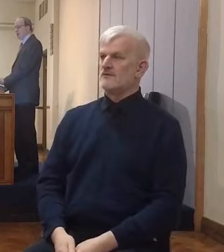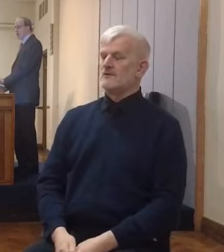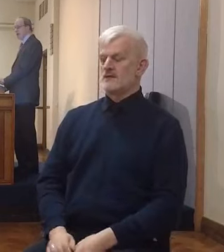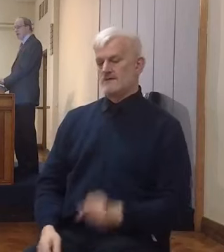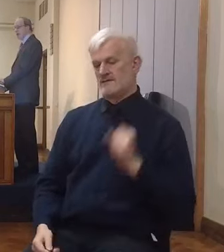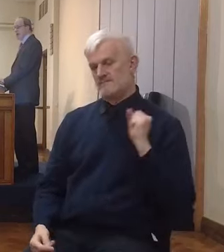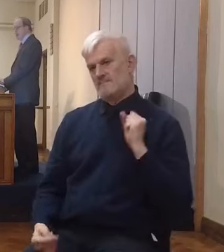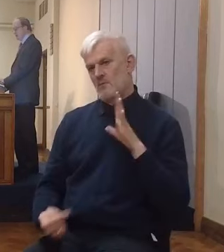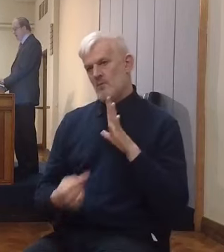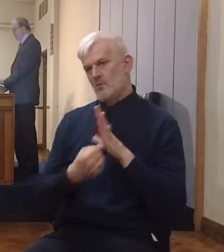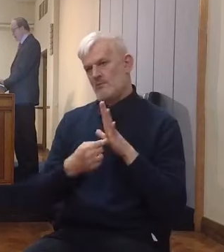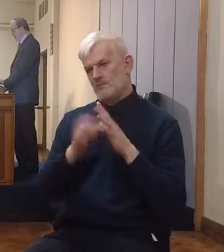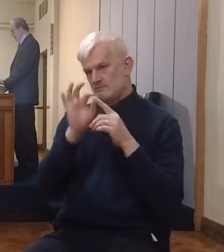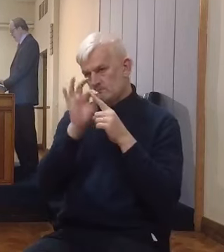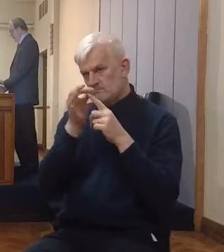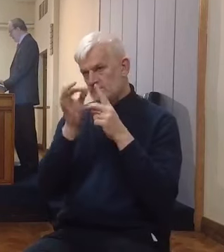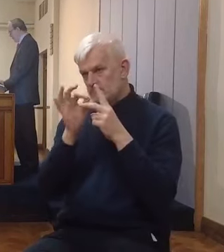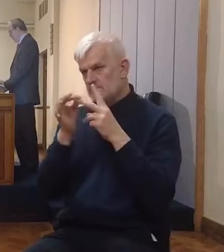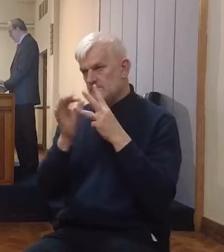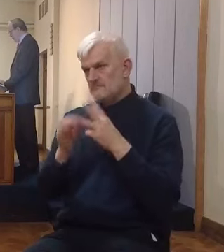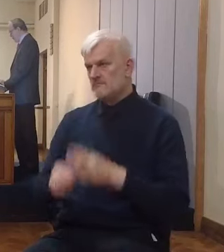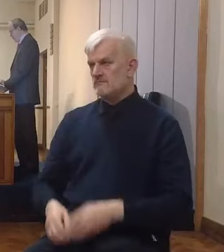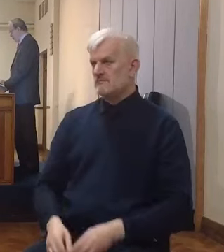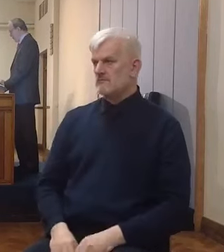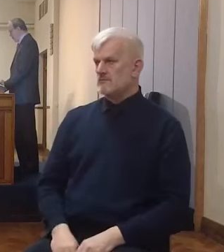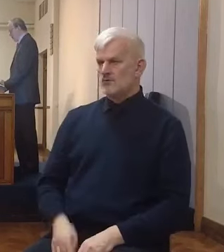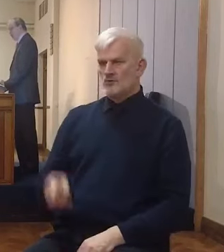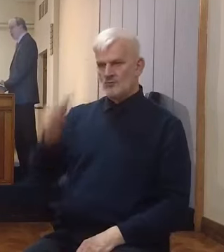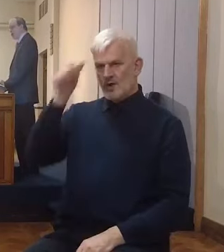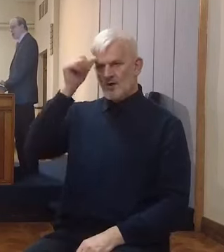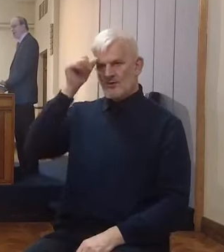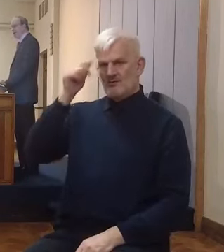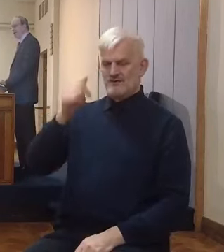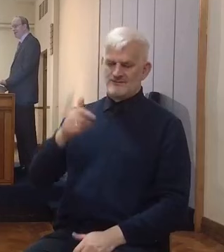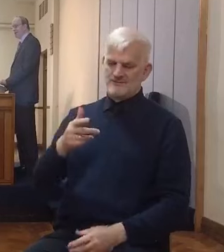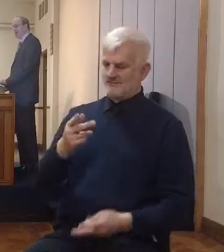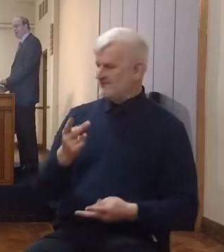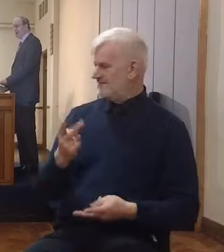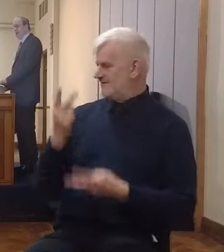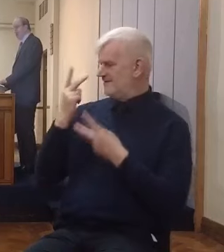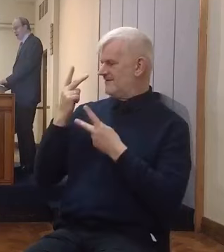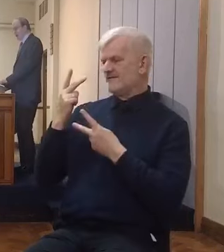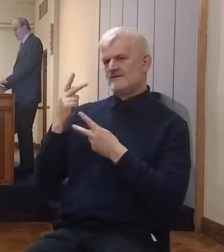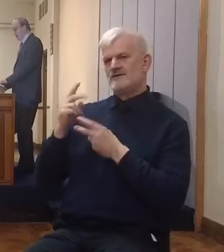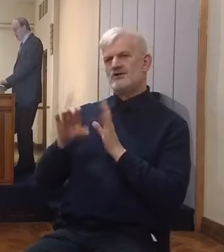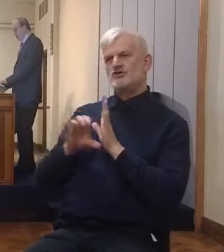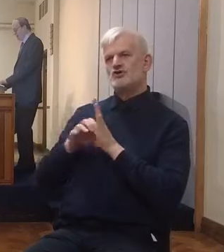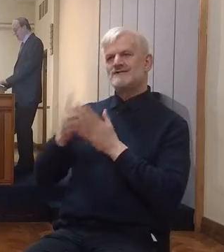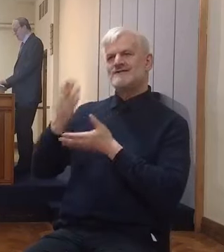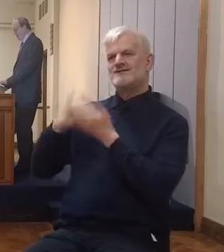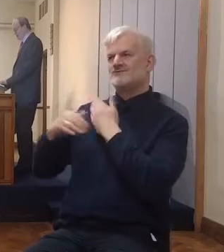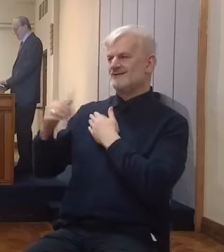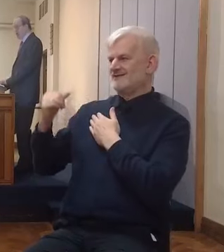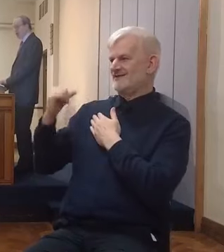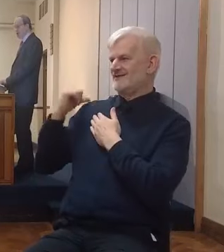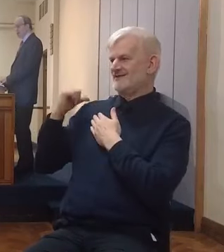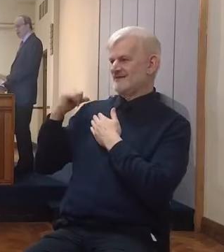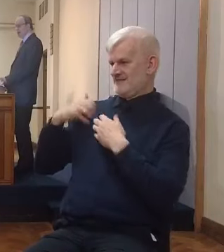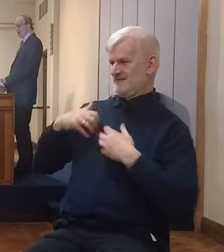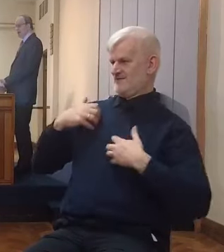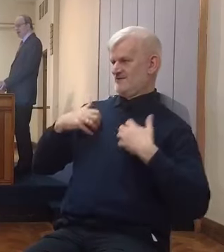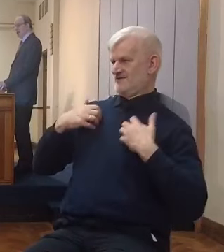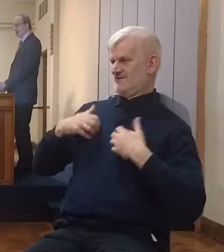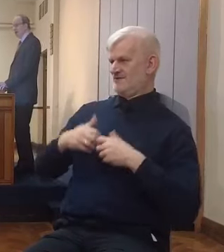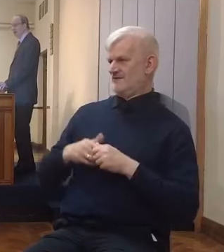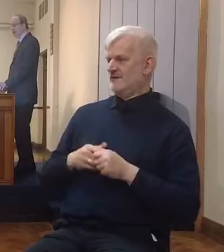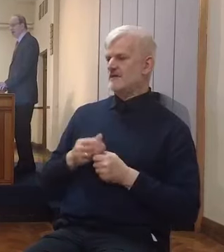points, as far as to look at the history of the Christian Church, which had people who've been very good